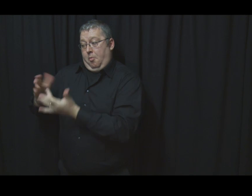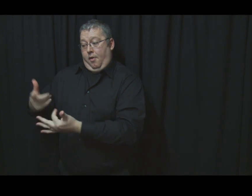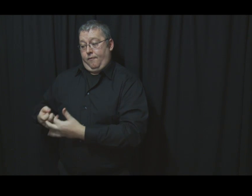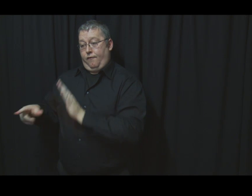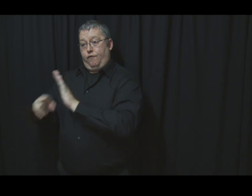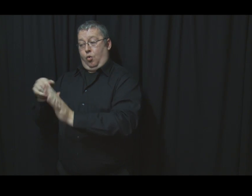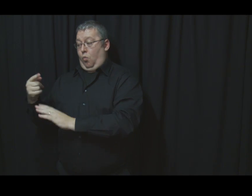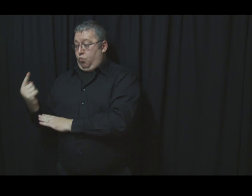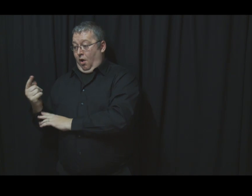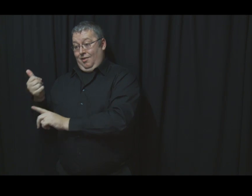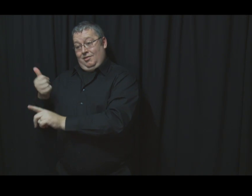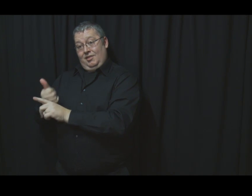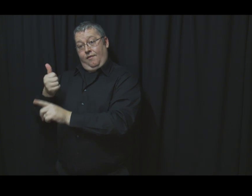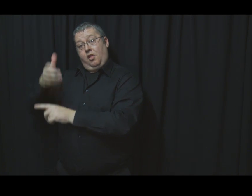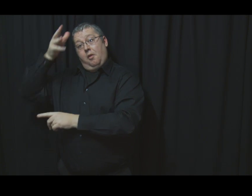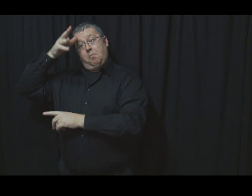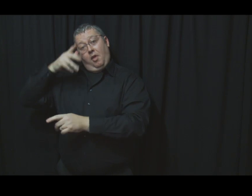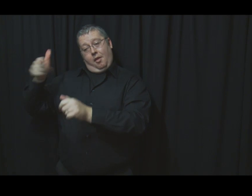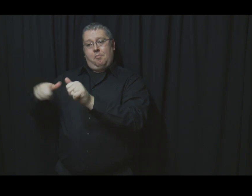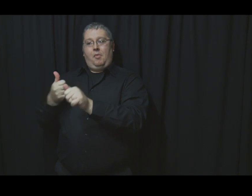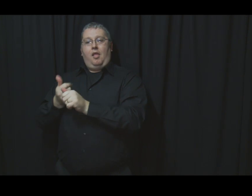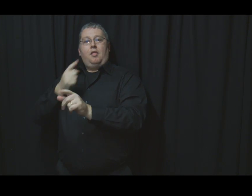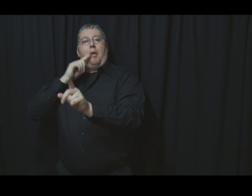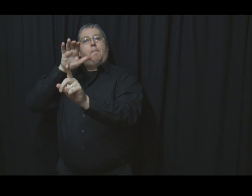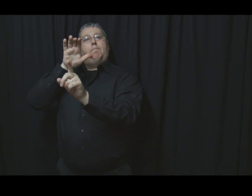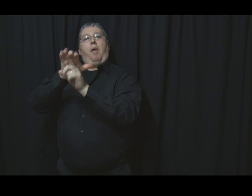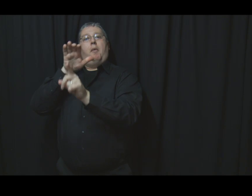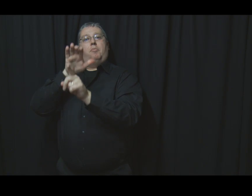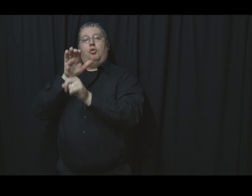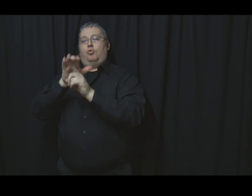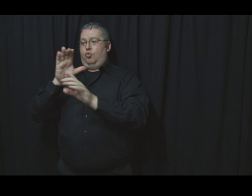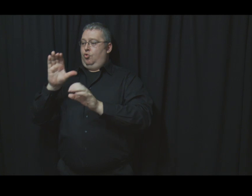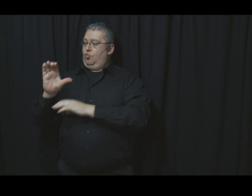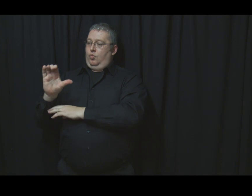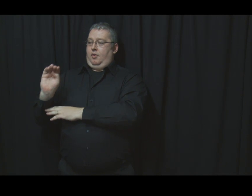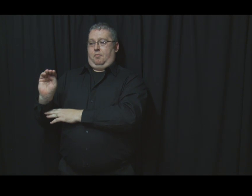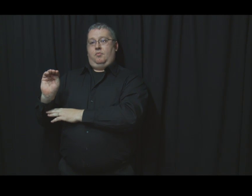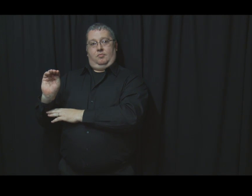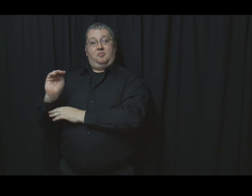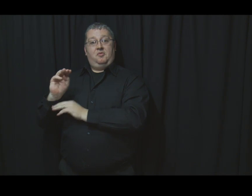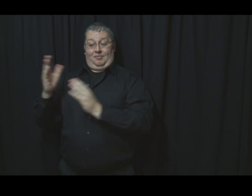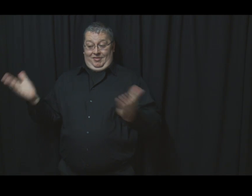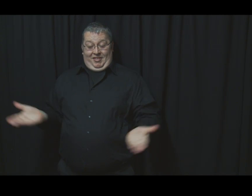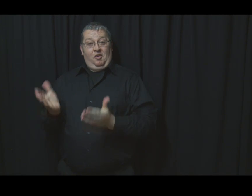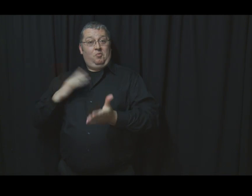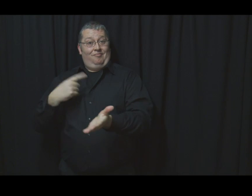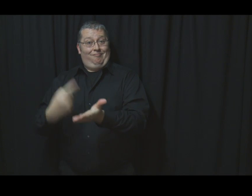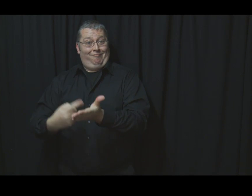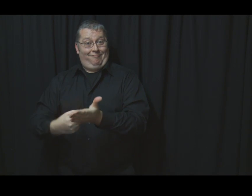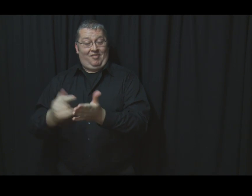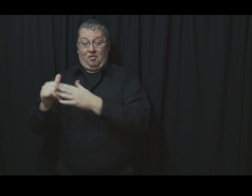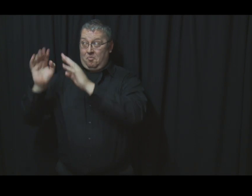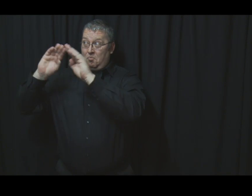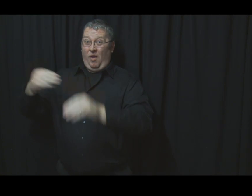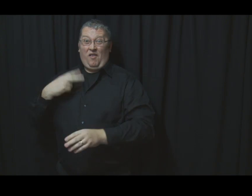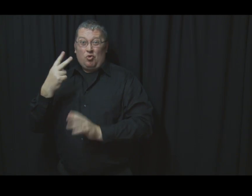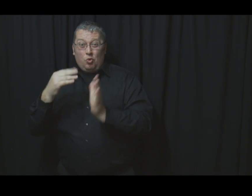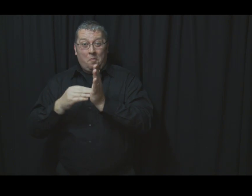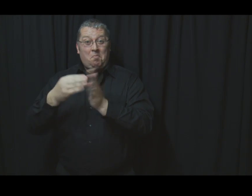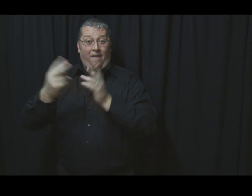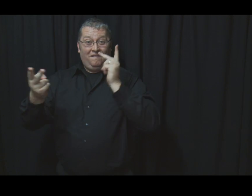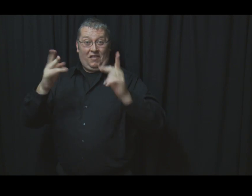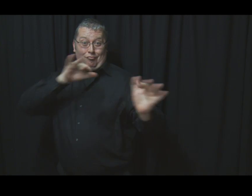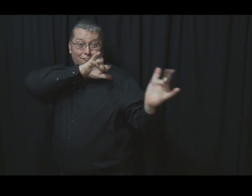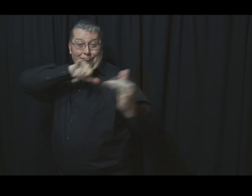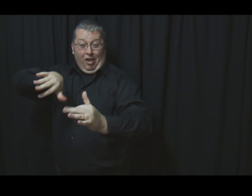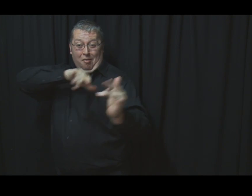man behind the popular high-tech Creation Museum where we're holding this debate. The museum has had 2 million visitors in 6 years and has attracted